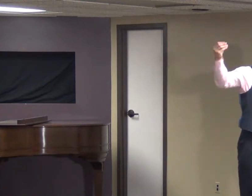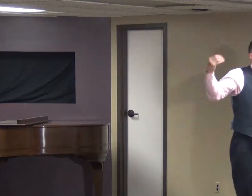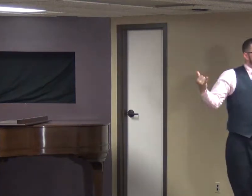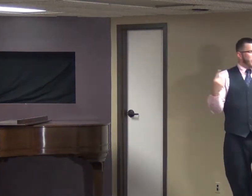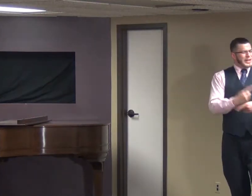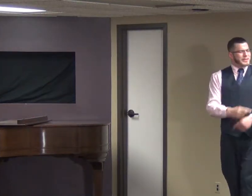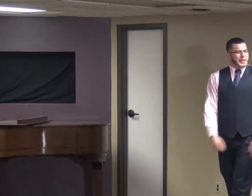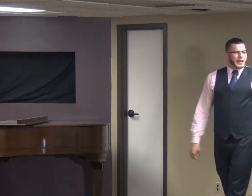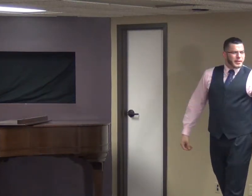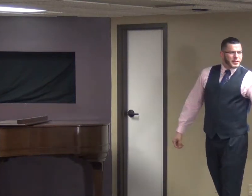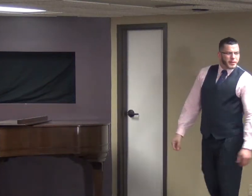Don't leave today.